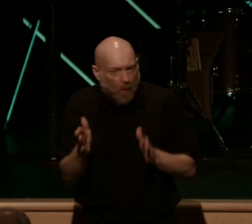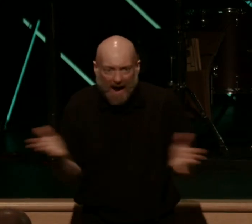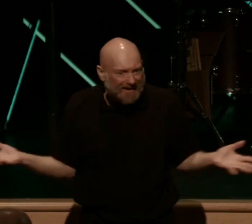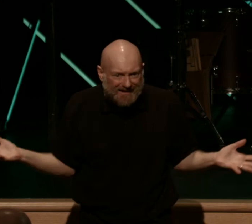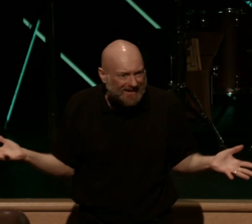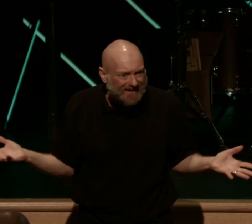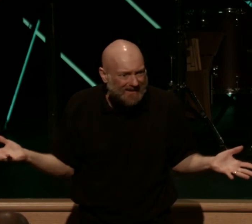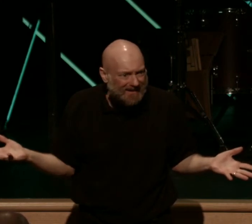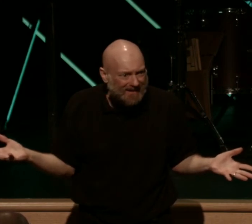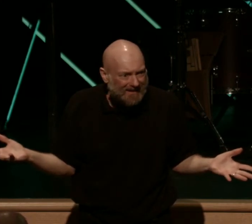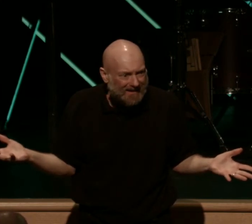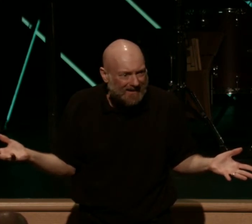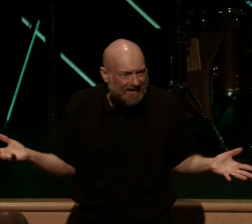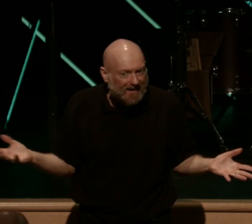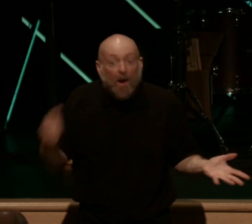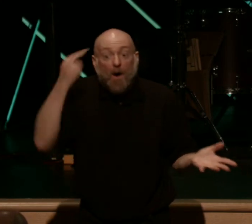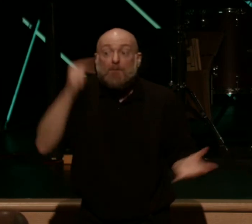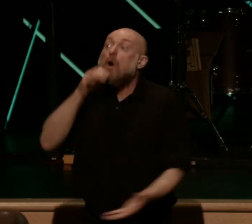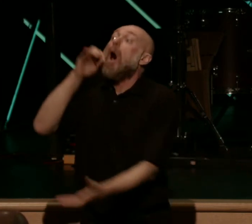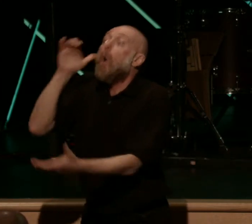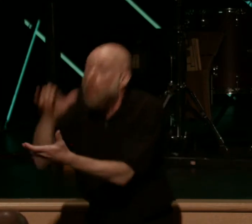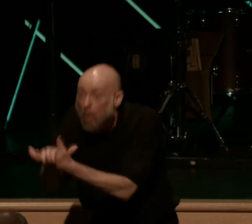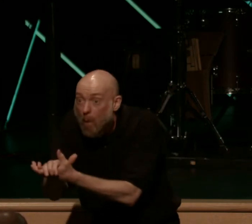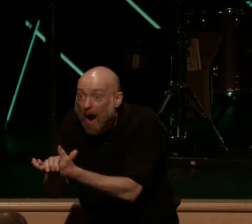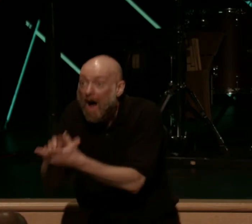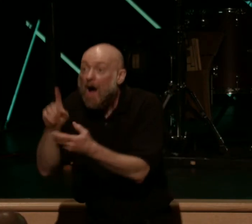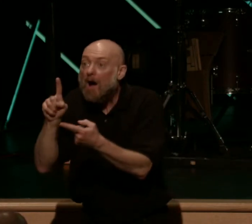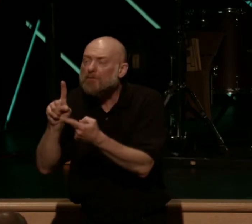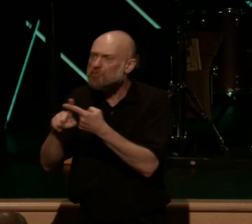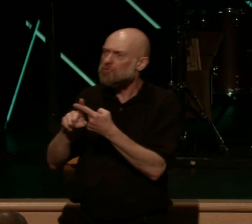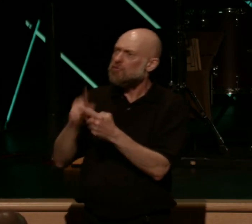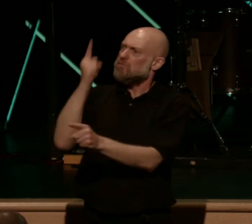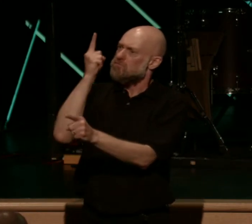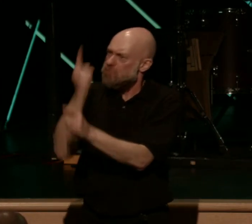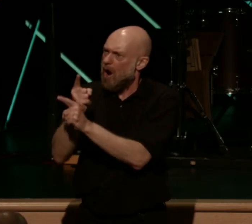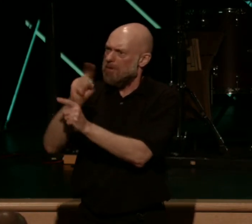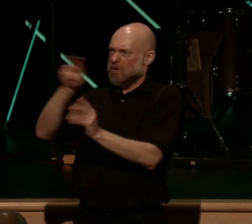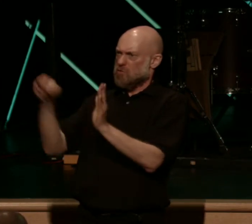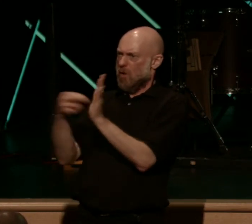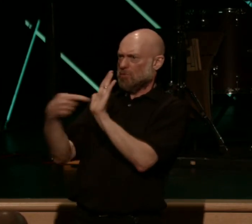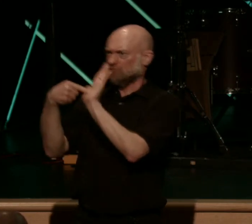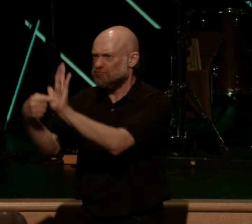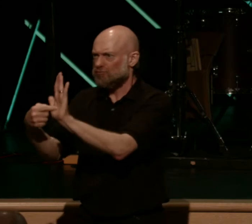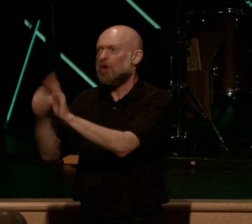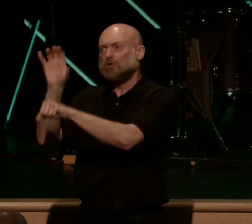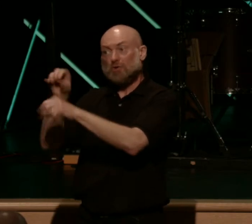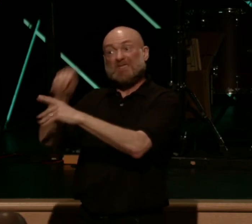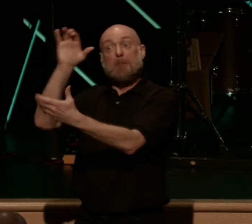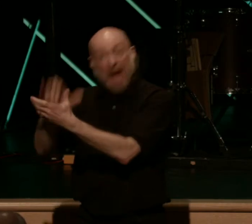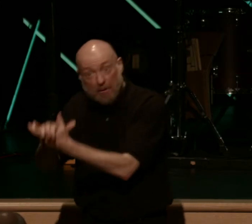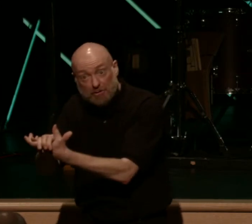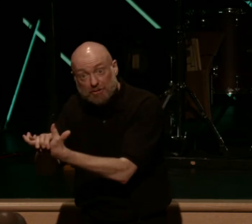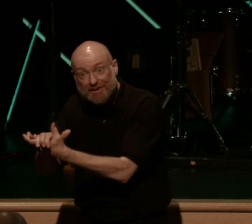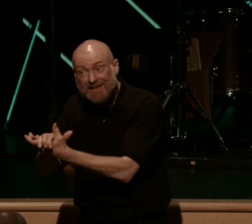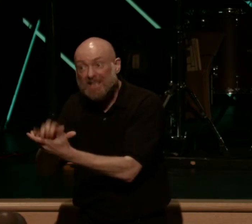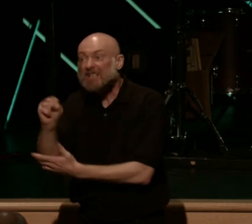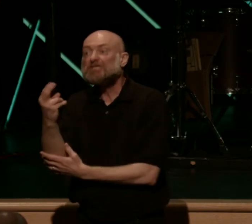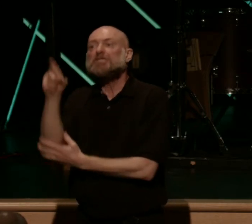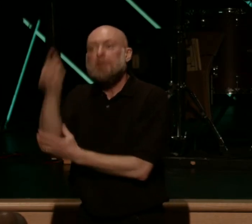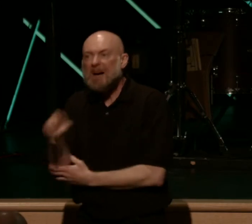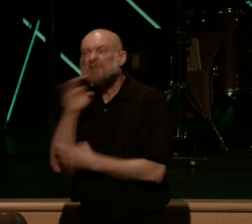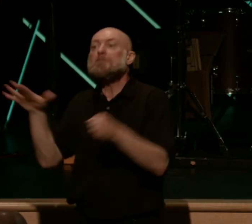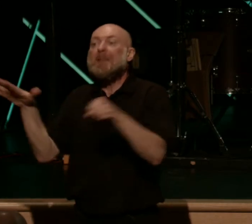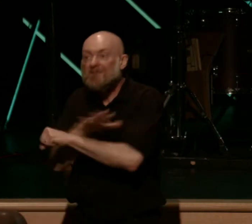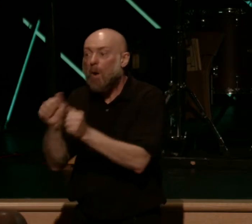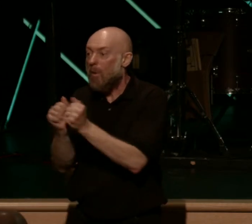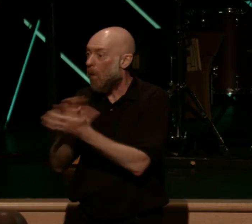it. For a wife to accurately portray the church in her marriage, she must be filled